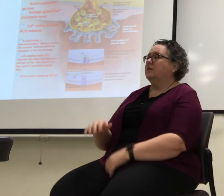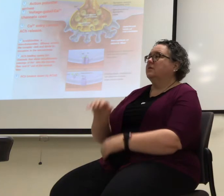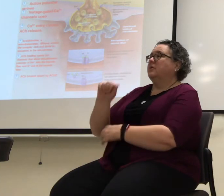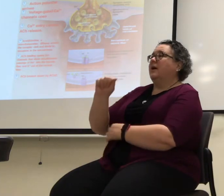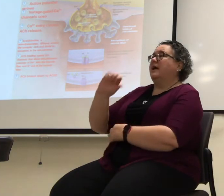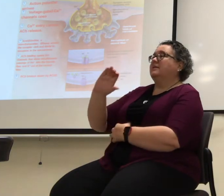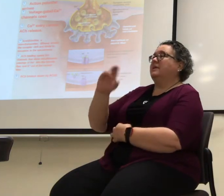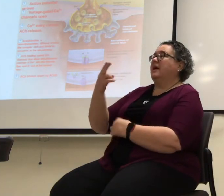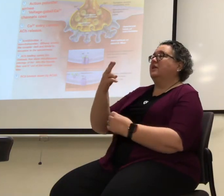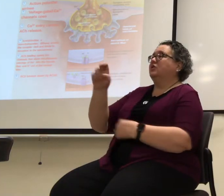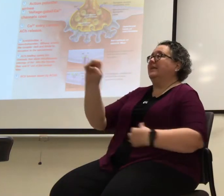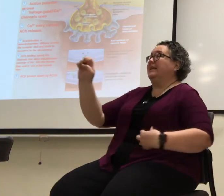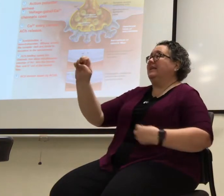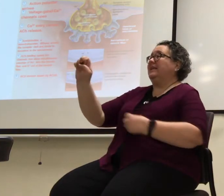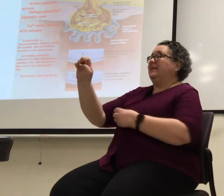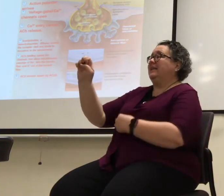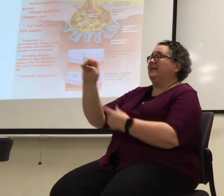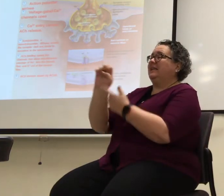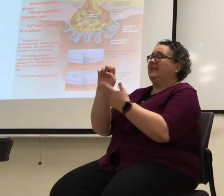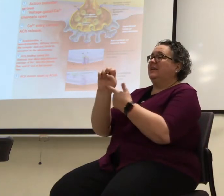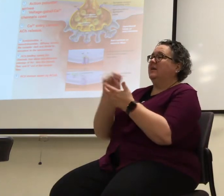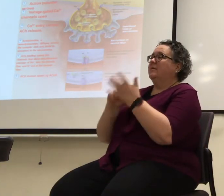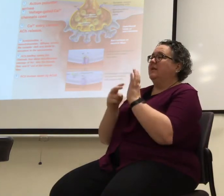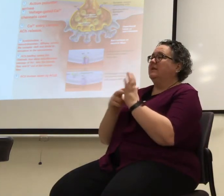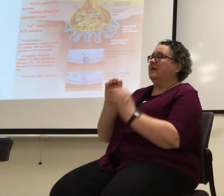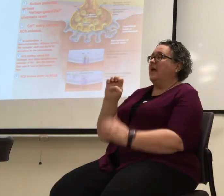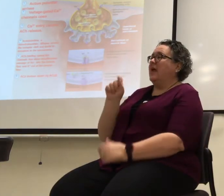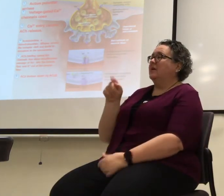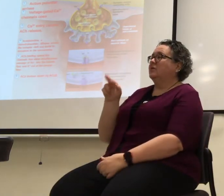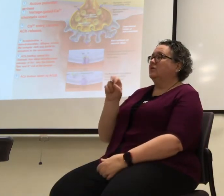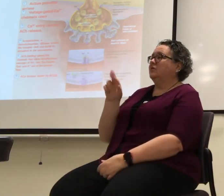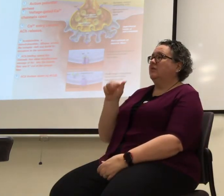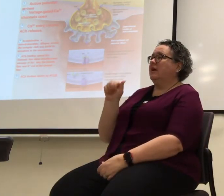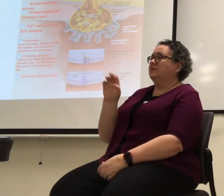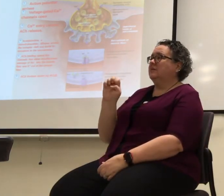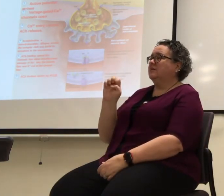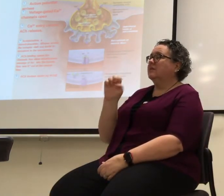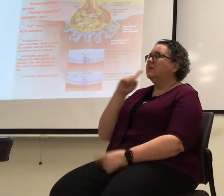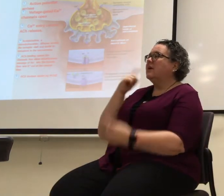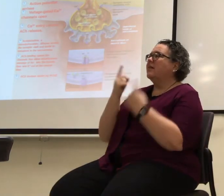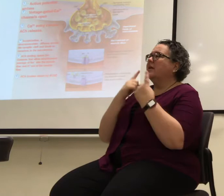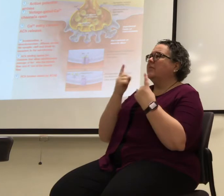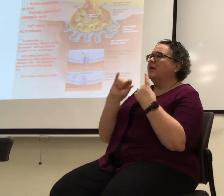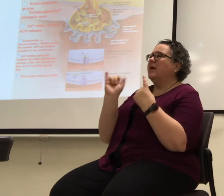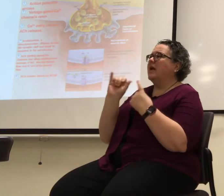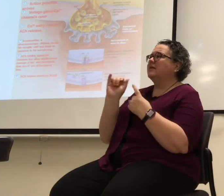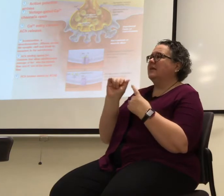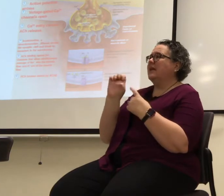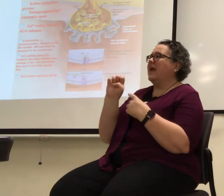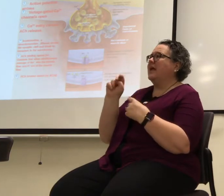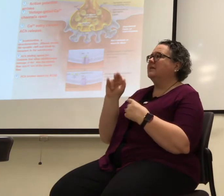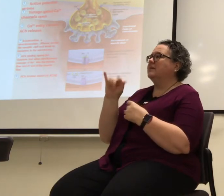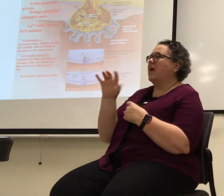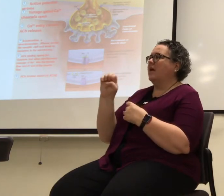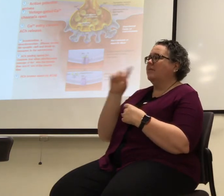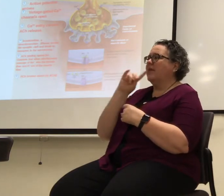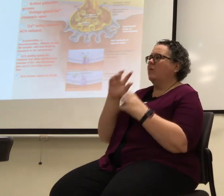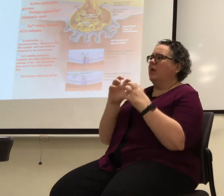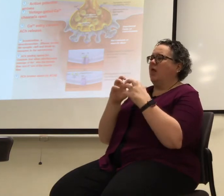E stands for esterase. Just think of it as an enzyme that breaks down ACH.